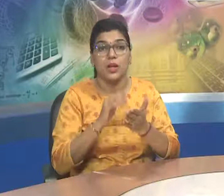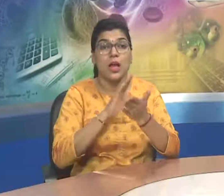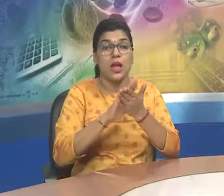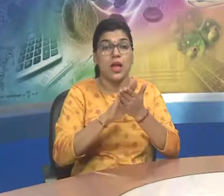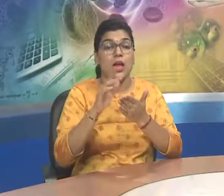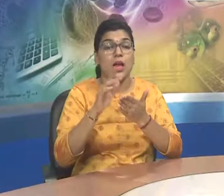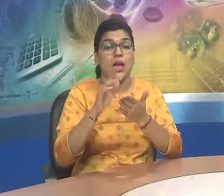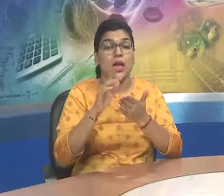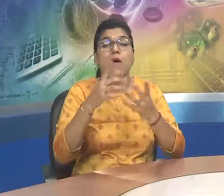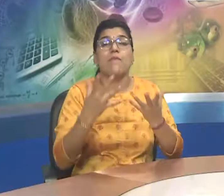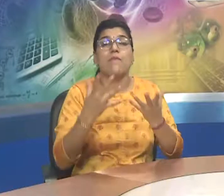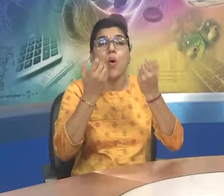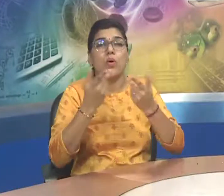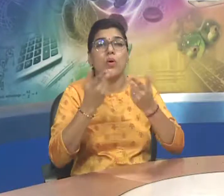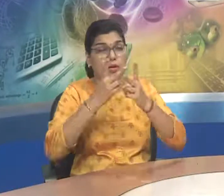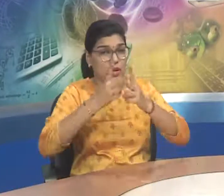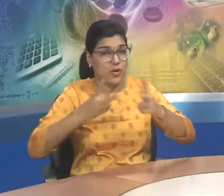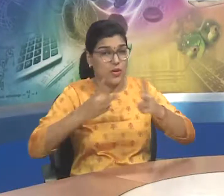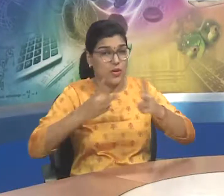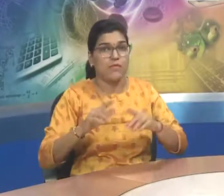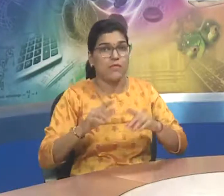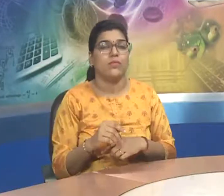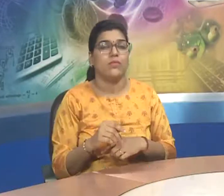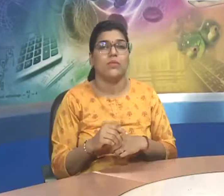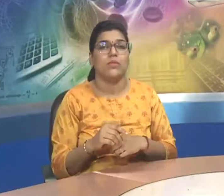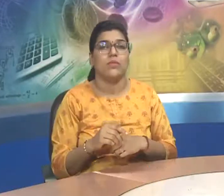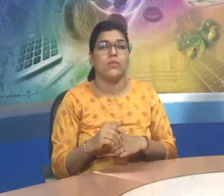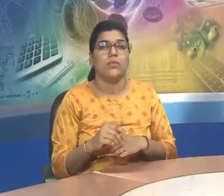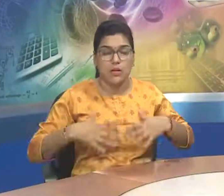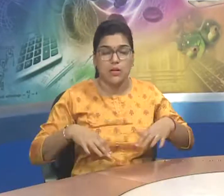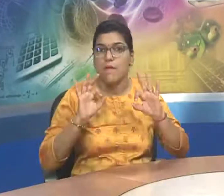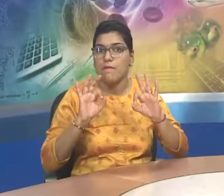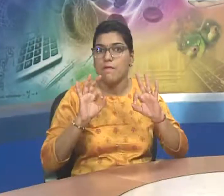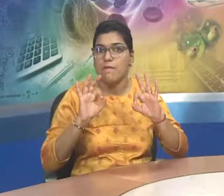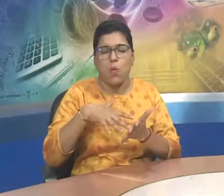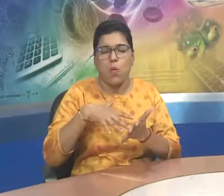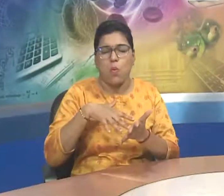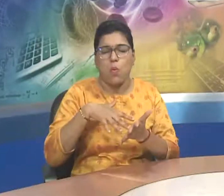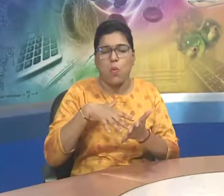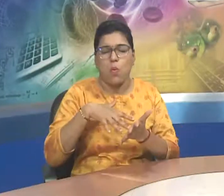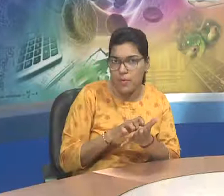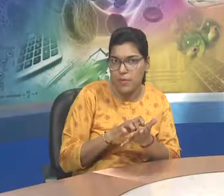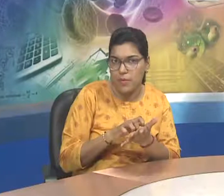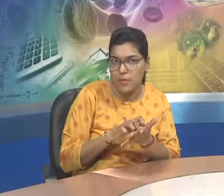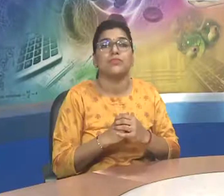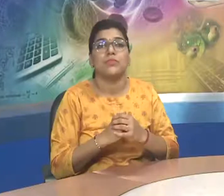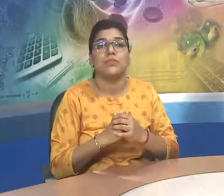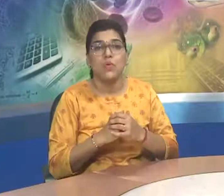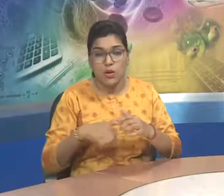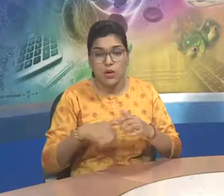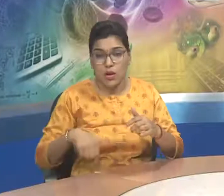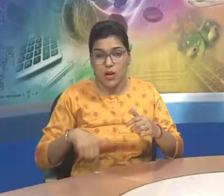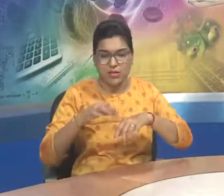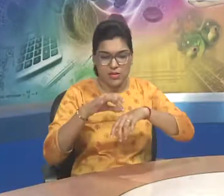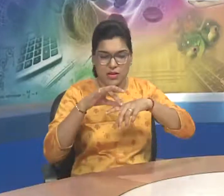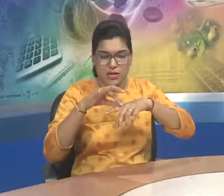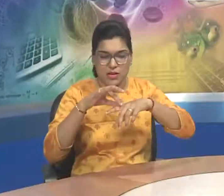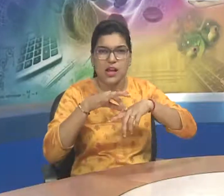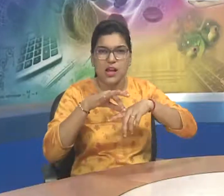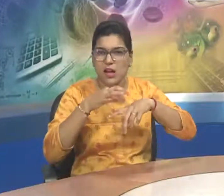and AIDS is the similar thing? We will discuss this in this chapter in detail.